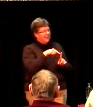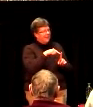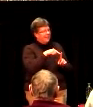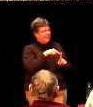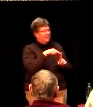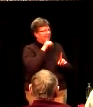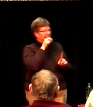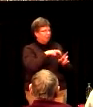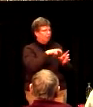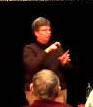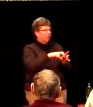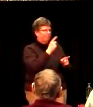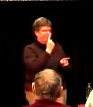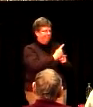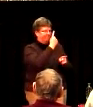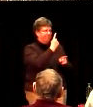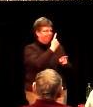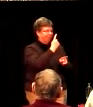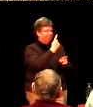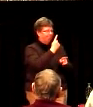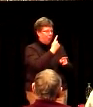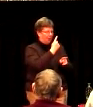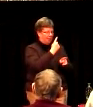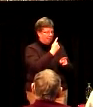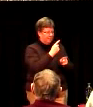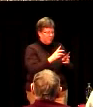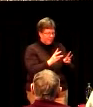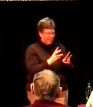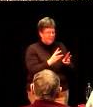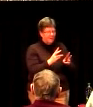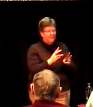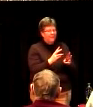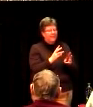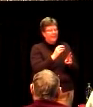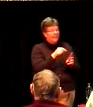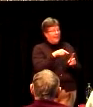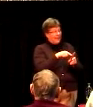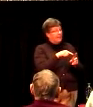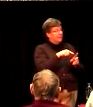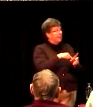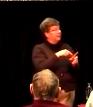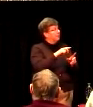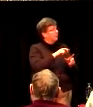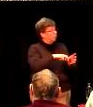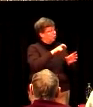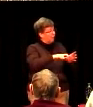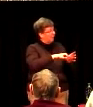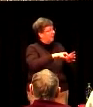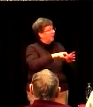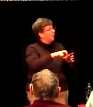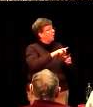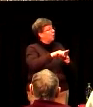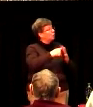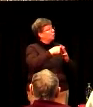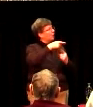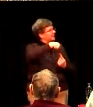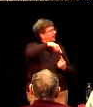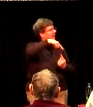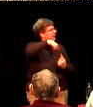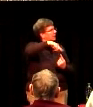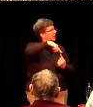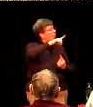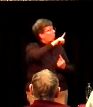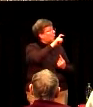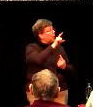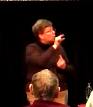didn't jump correctly with the correct technique. And he started spinning at 120 rotations per second,